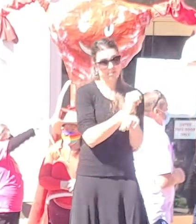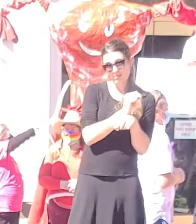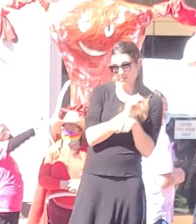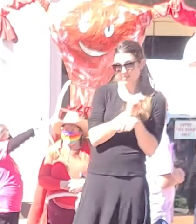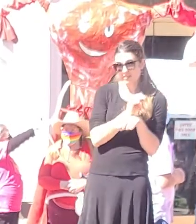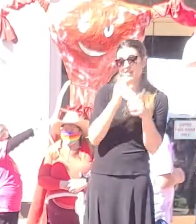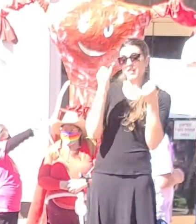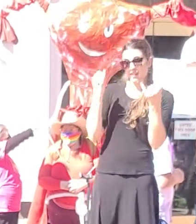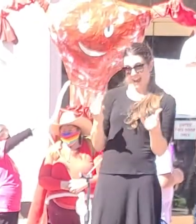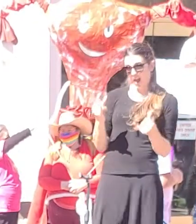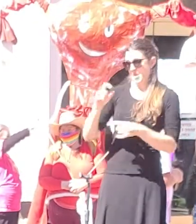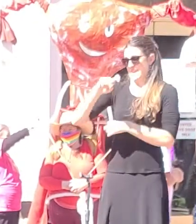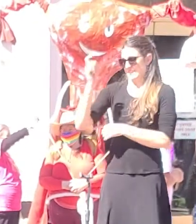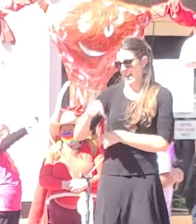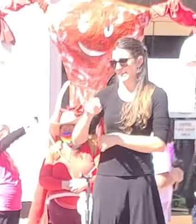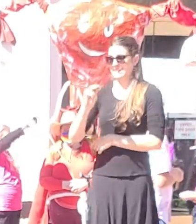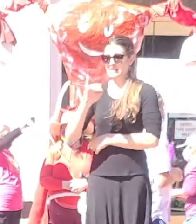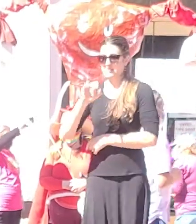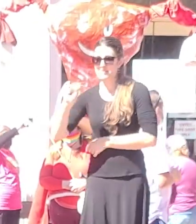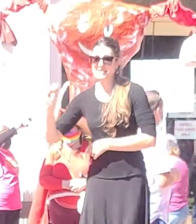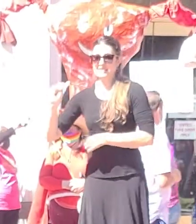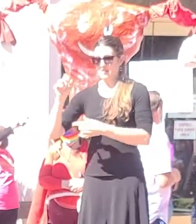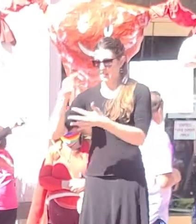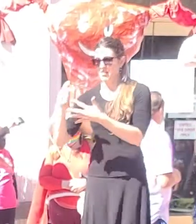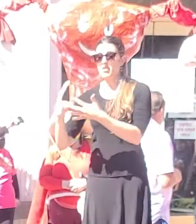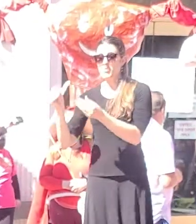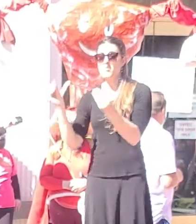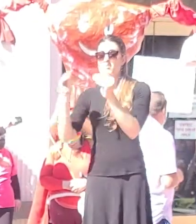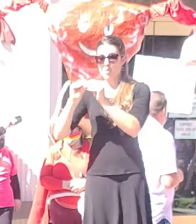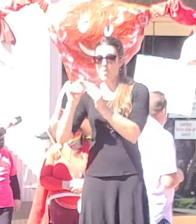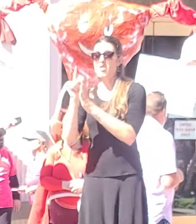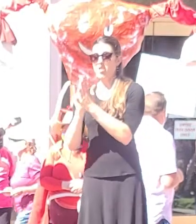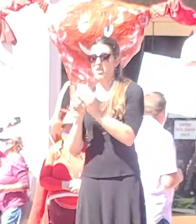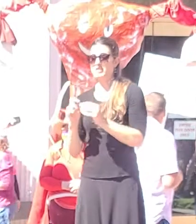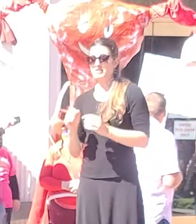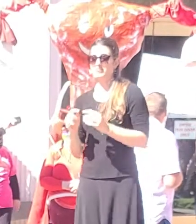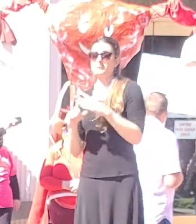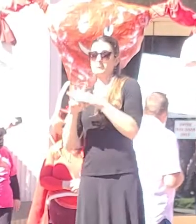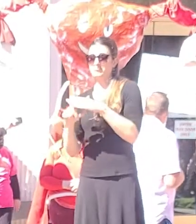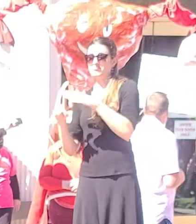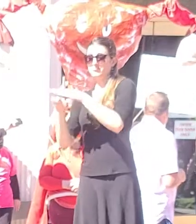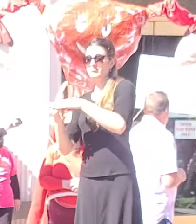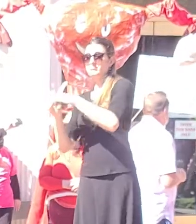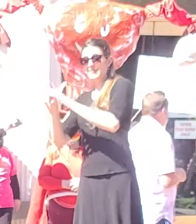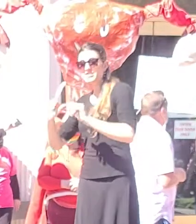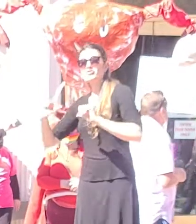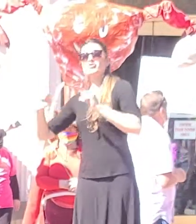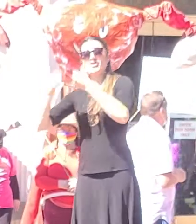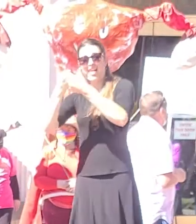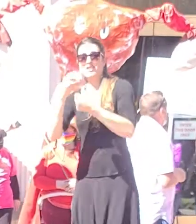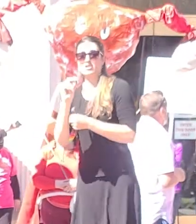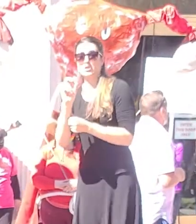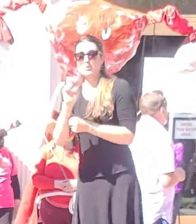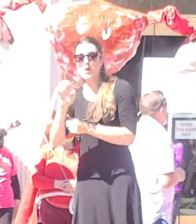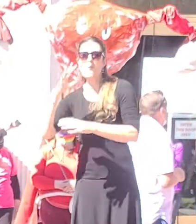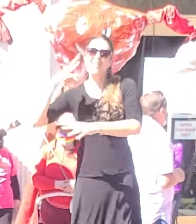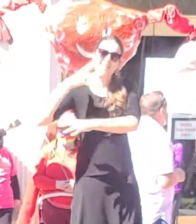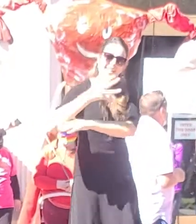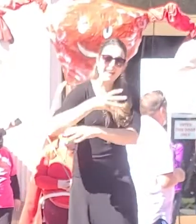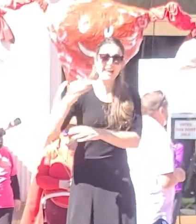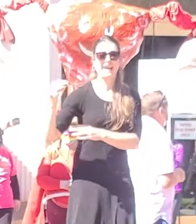law, Mississippi, more coming, not just to challenge Roe v. Wade, but to punish